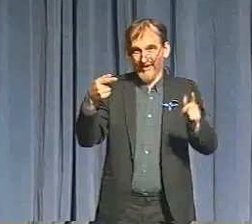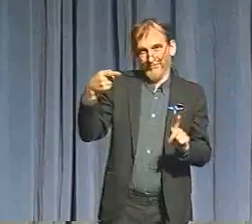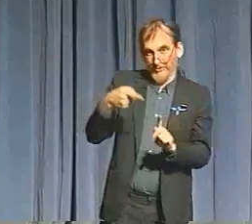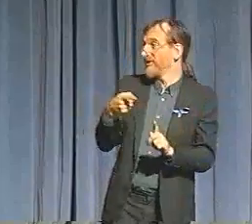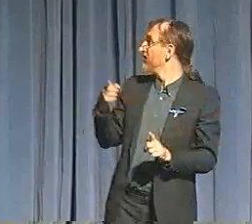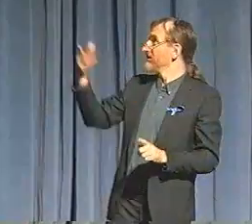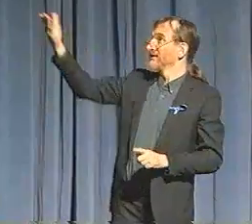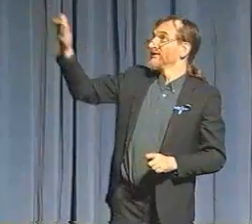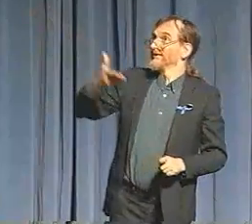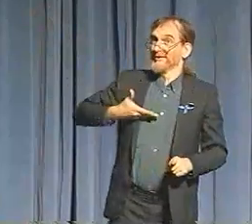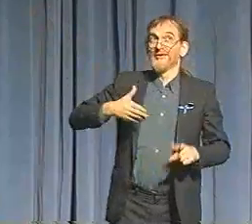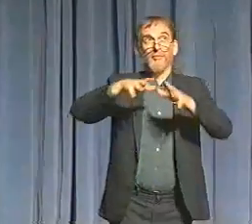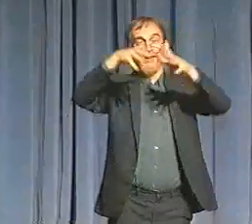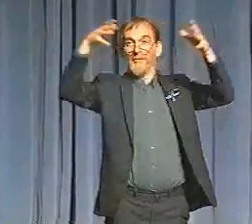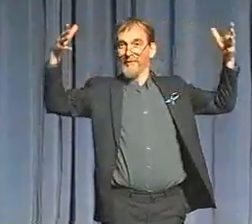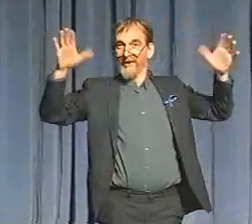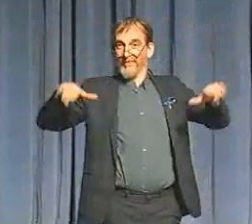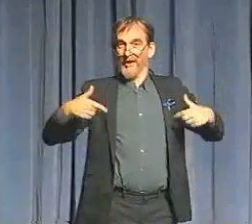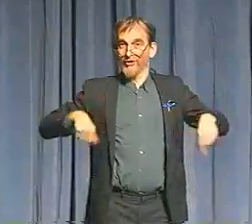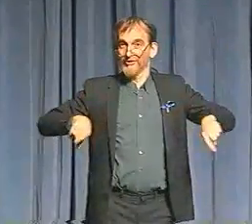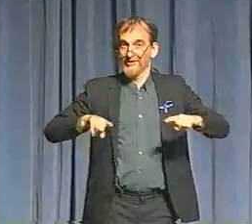they would invite people of varying nations,